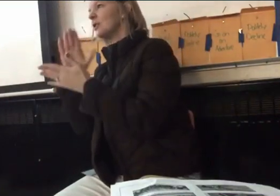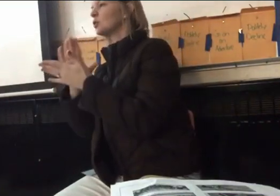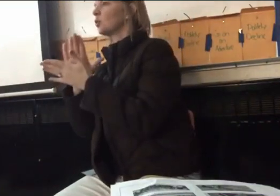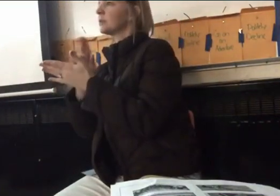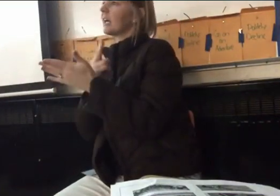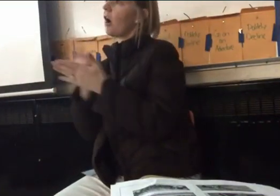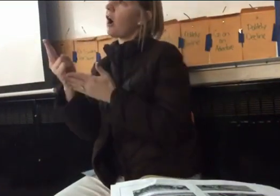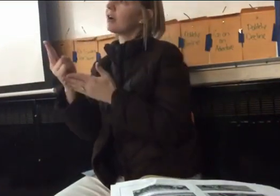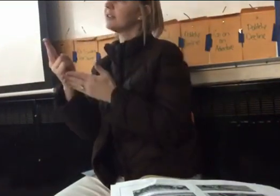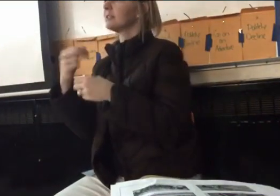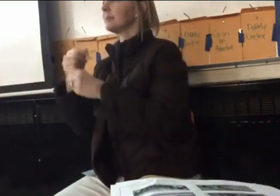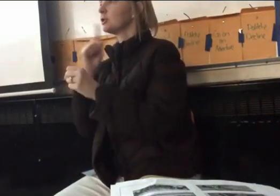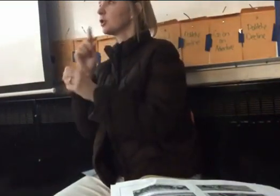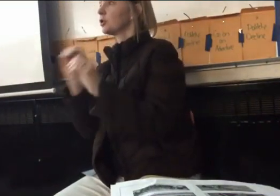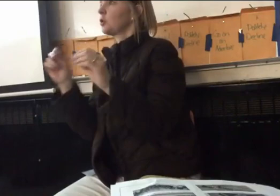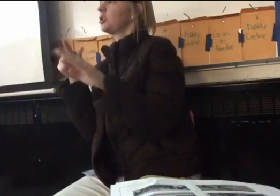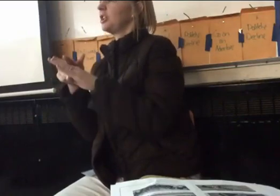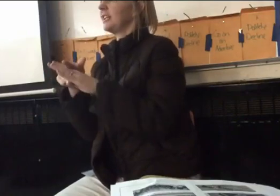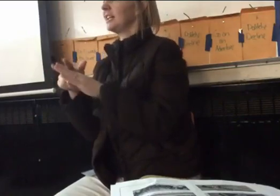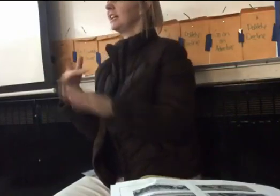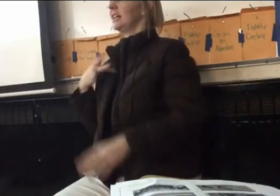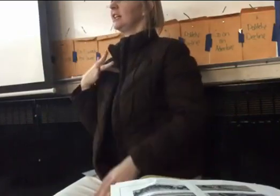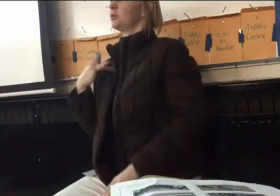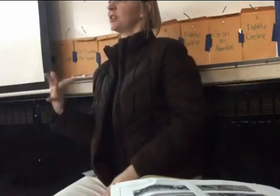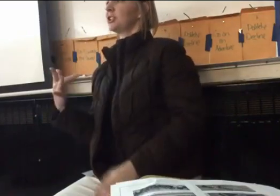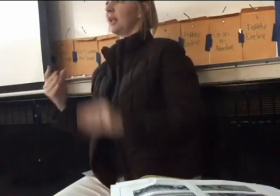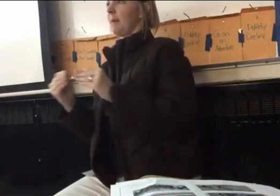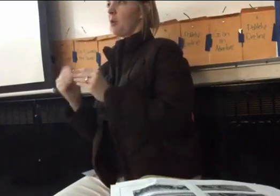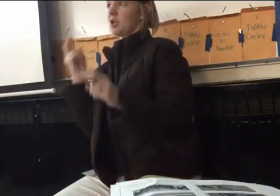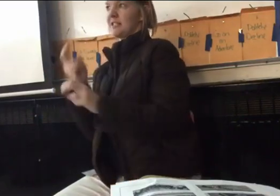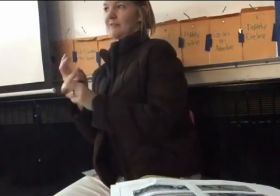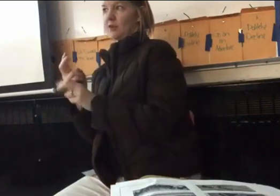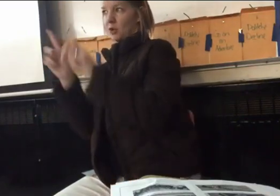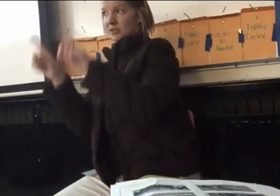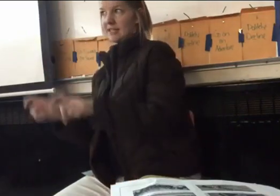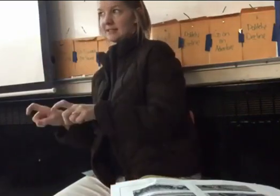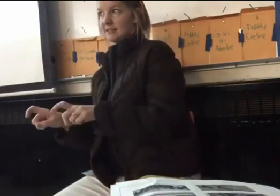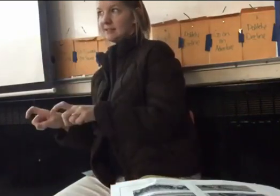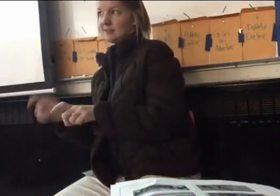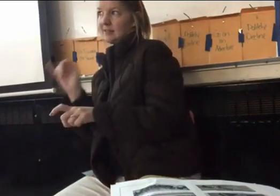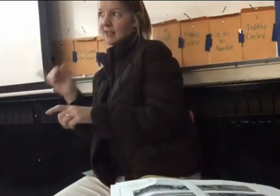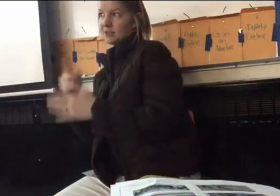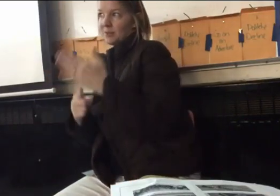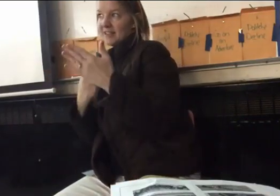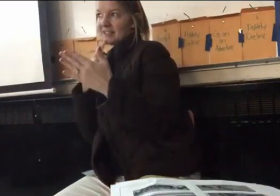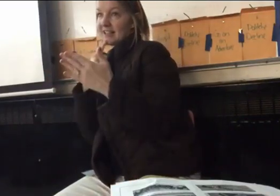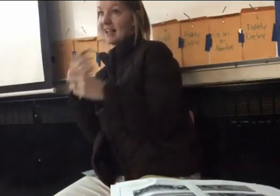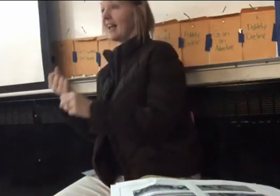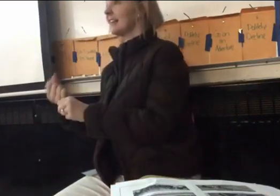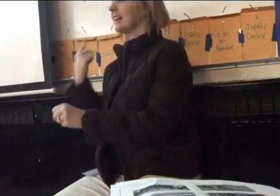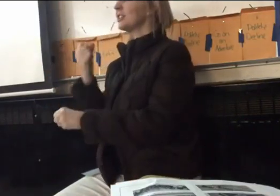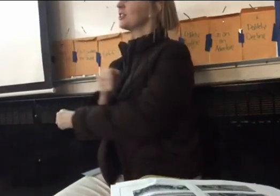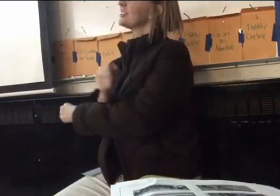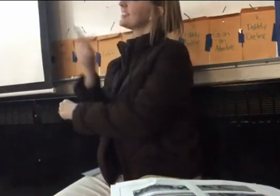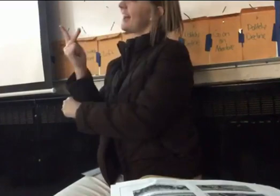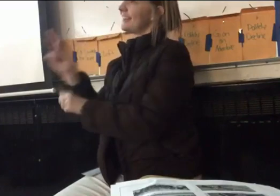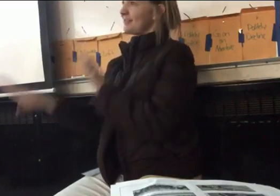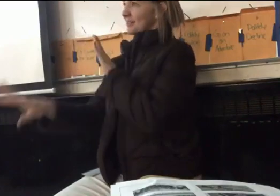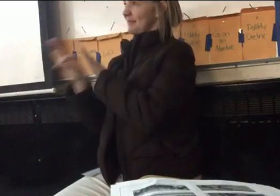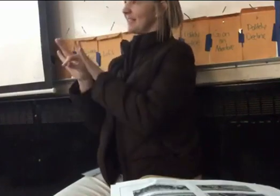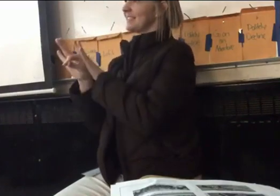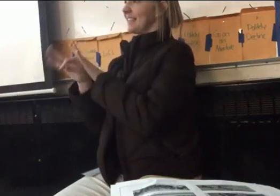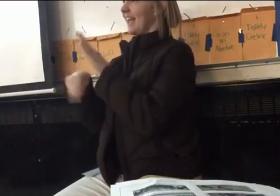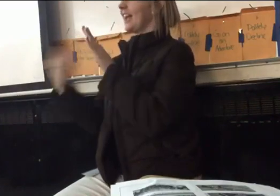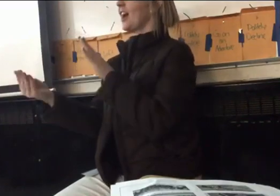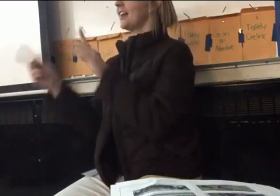and things like that. It is traditionally seen as a harder test. That's what most people say about it. Last year, Skyline was chosen.